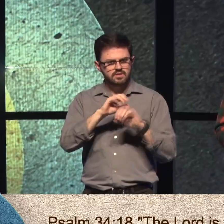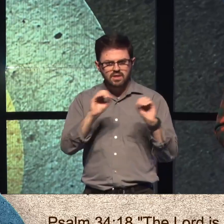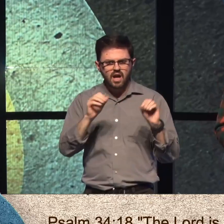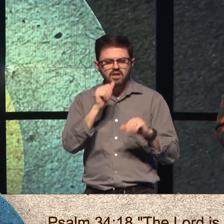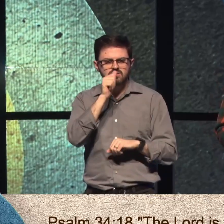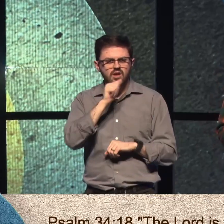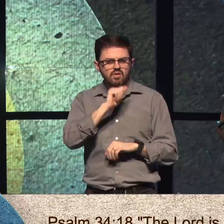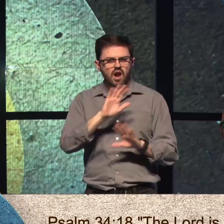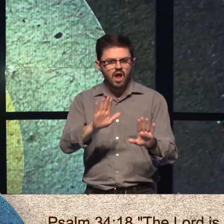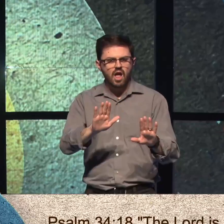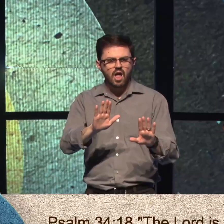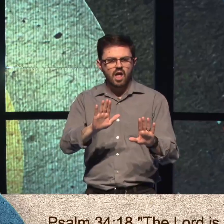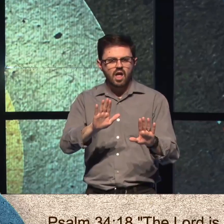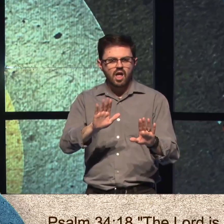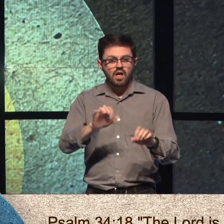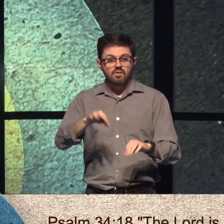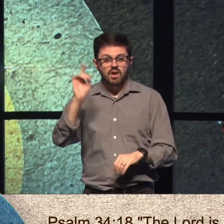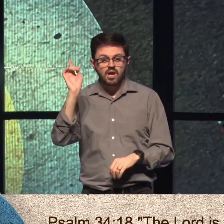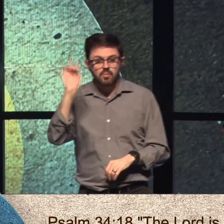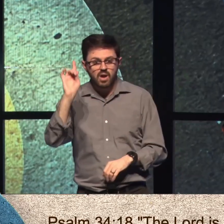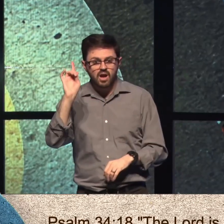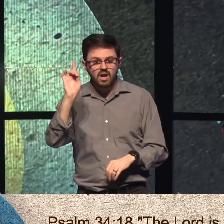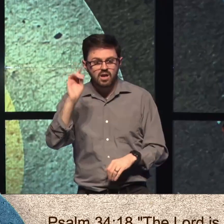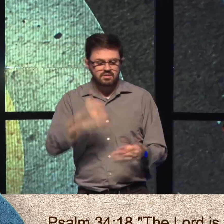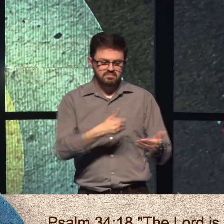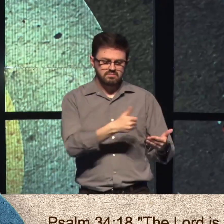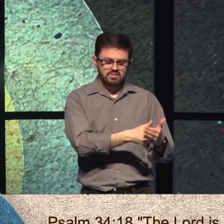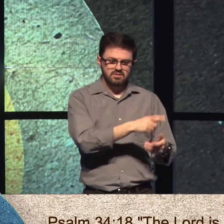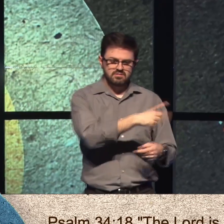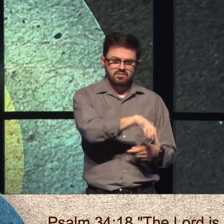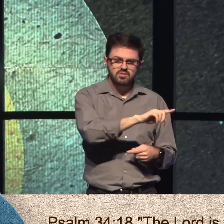God? Right next to the brokenhearted.